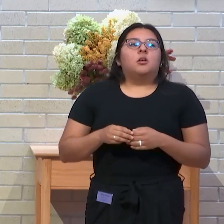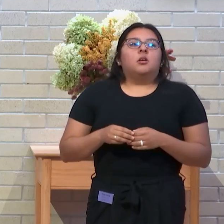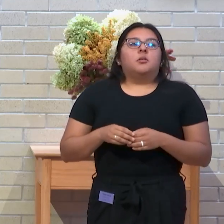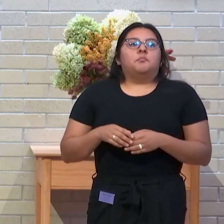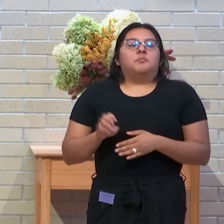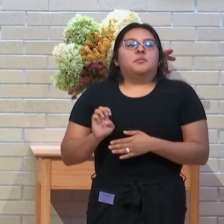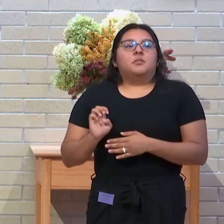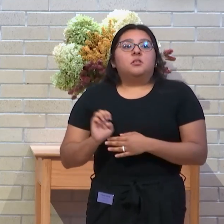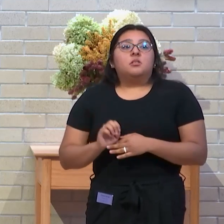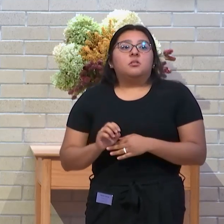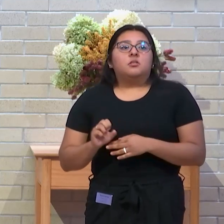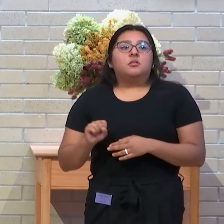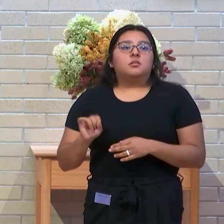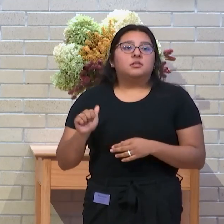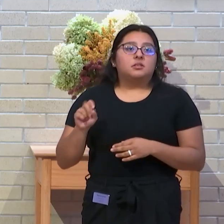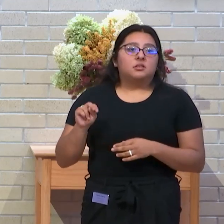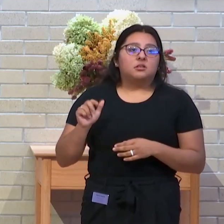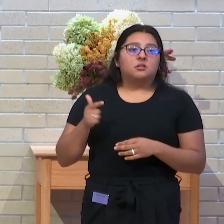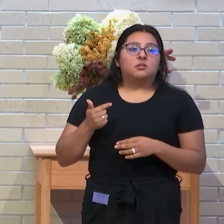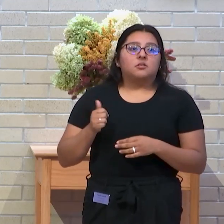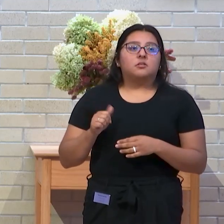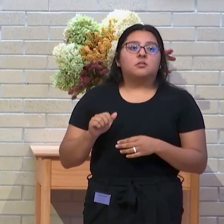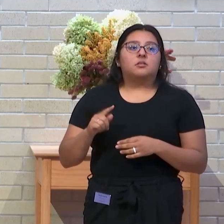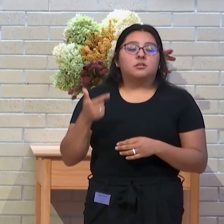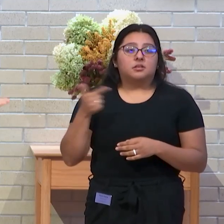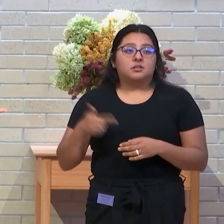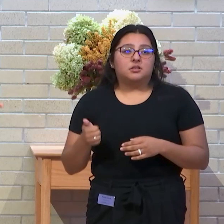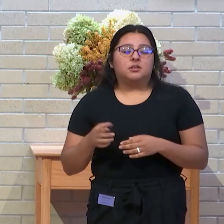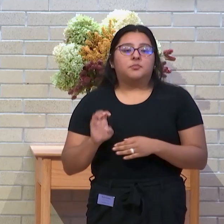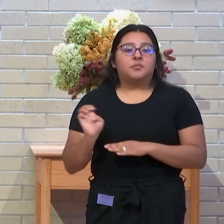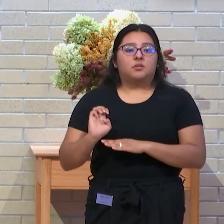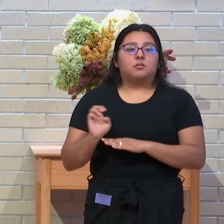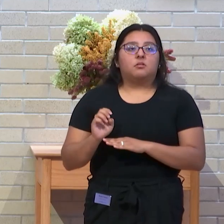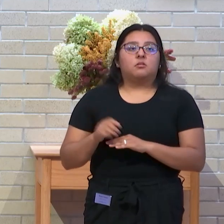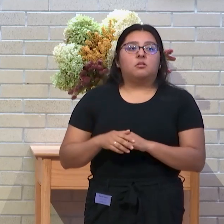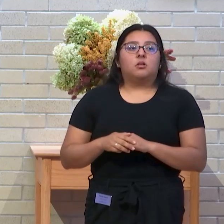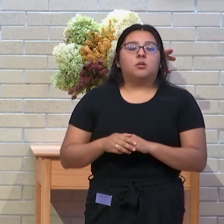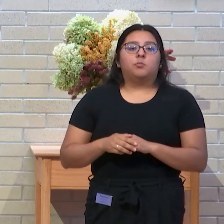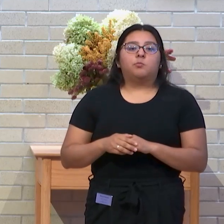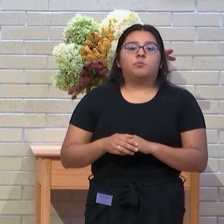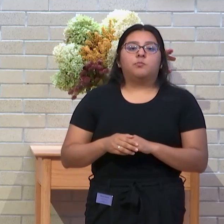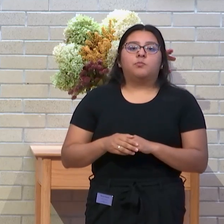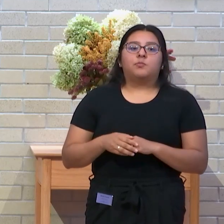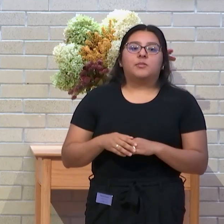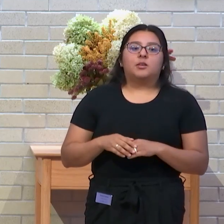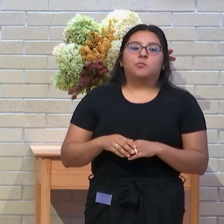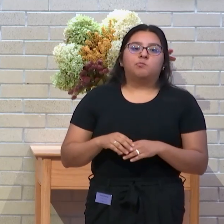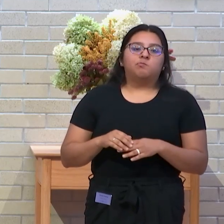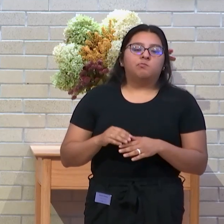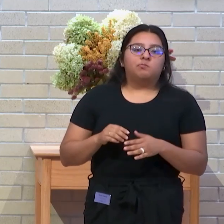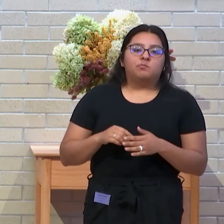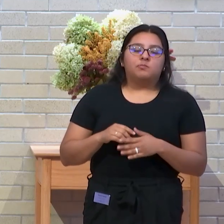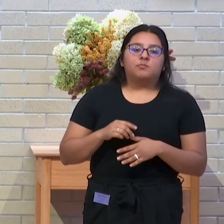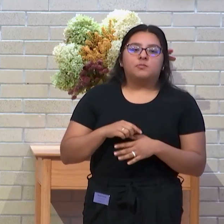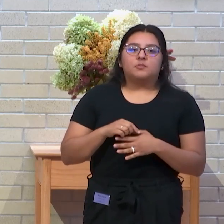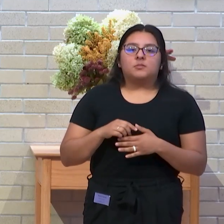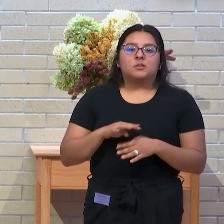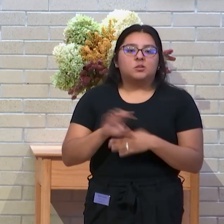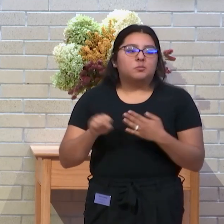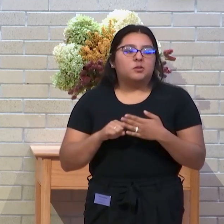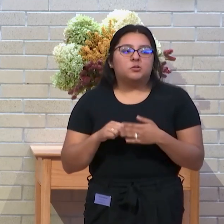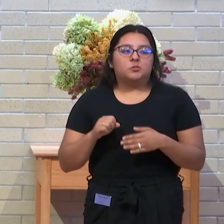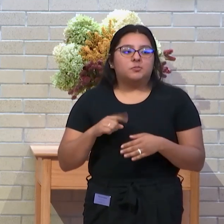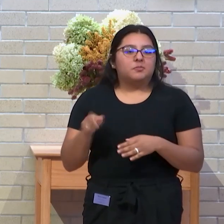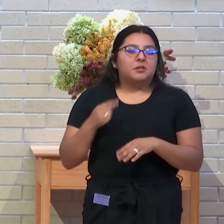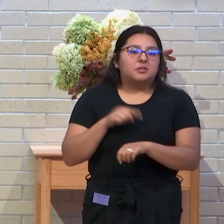Hopi Nations, Senegal, and Tanzania. Ecuador is, you can go any semester, any year. The rest are